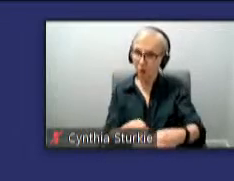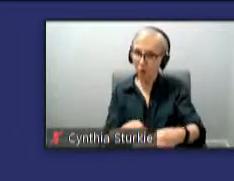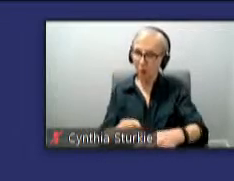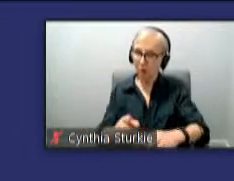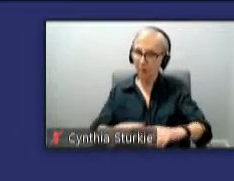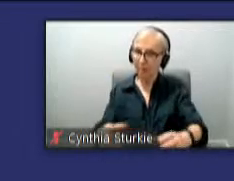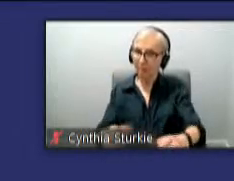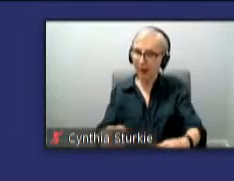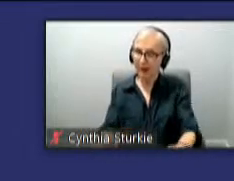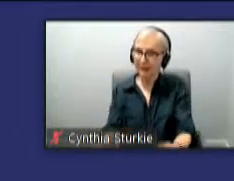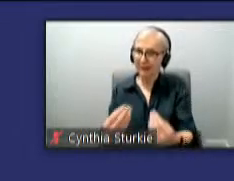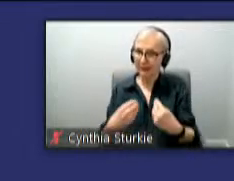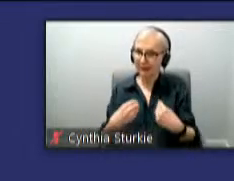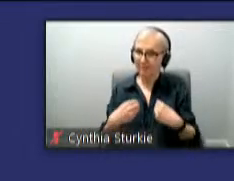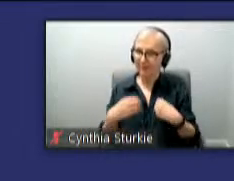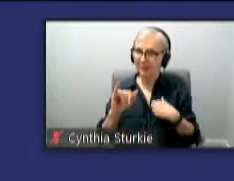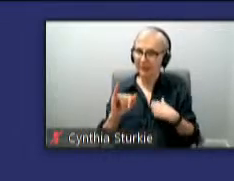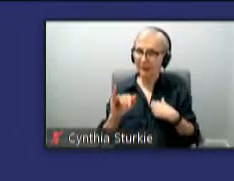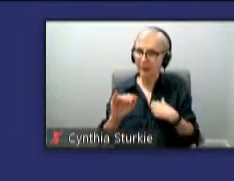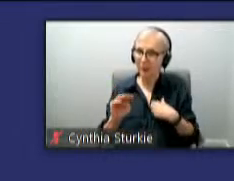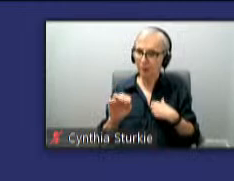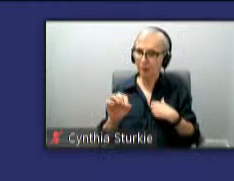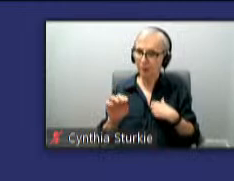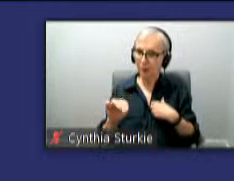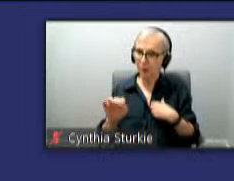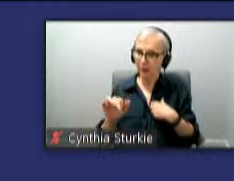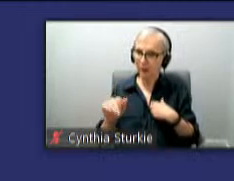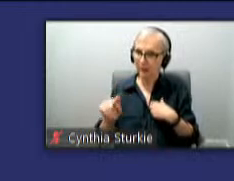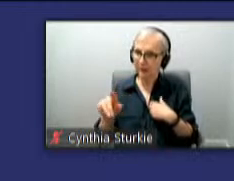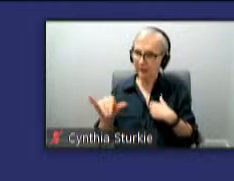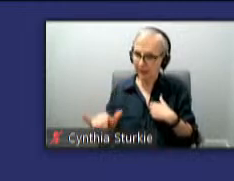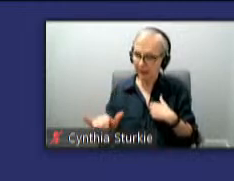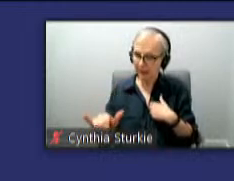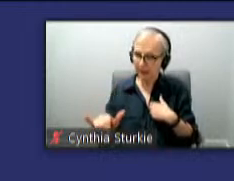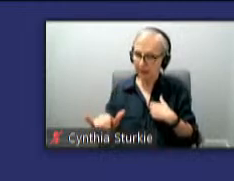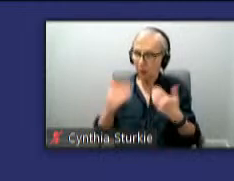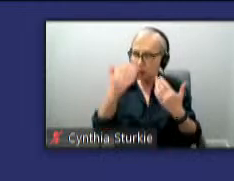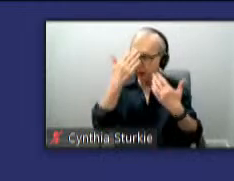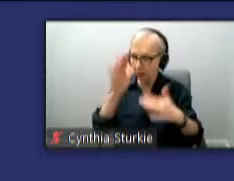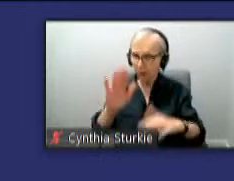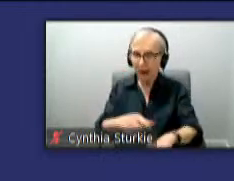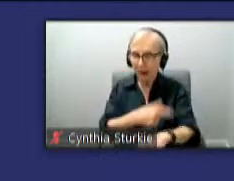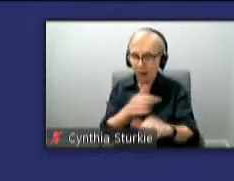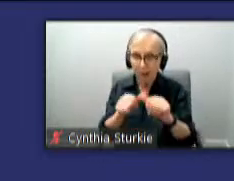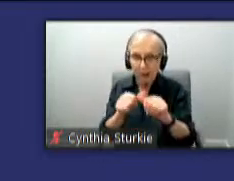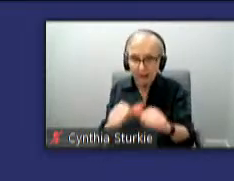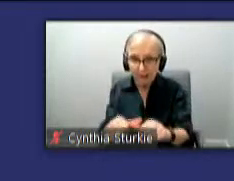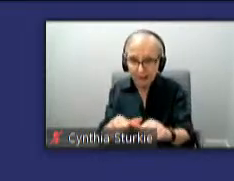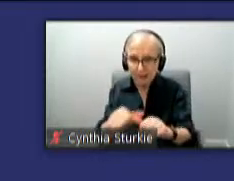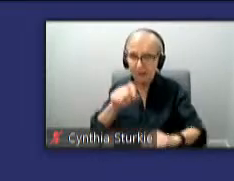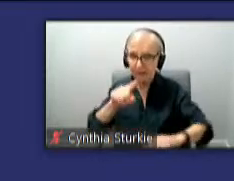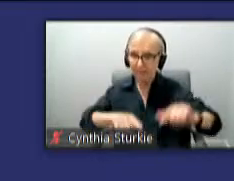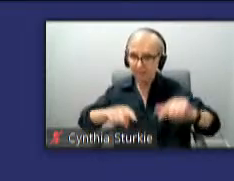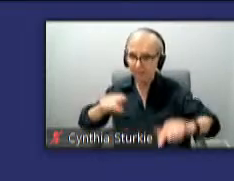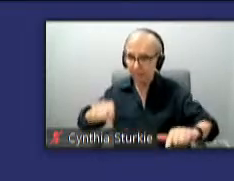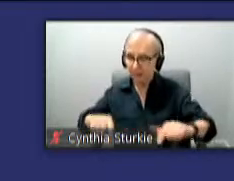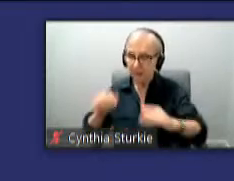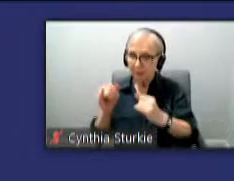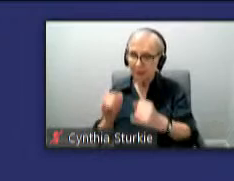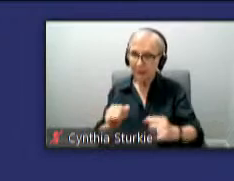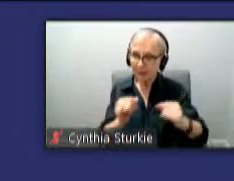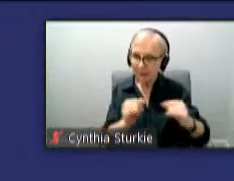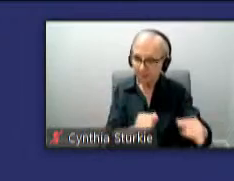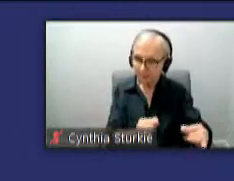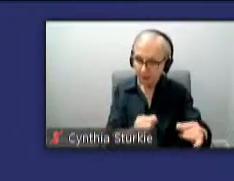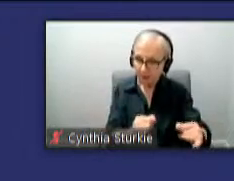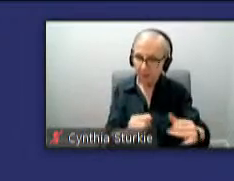we don't know how long immunity from the virus will last, especially in those who are unvaccinated, and it varies by individual. But